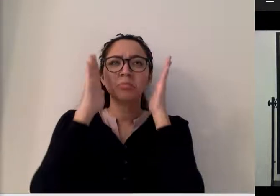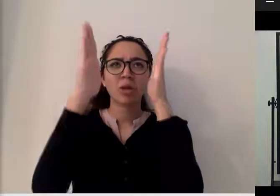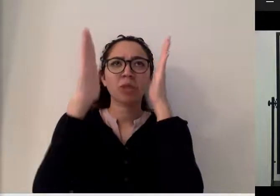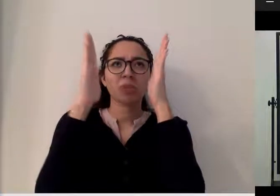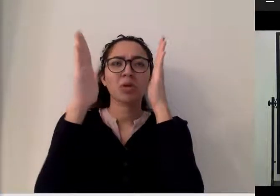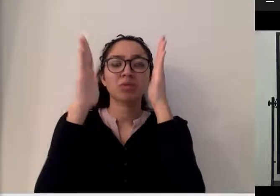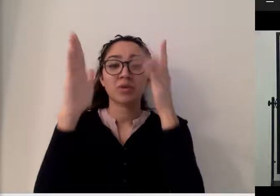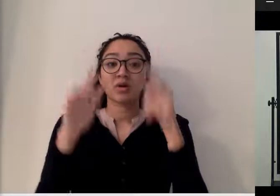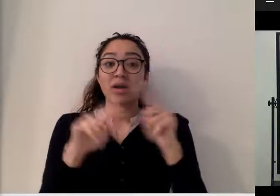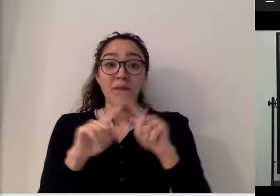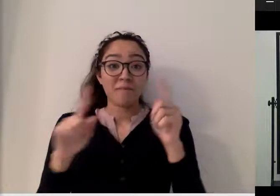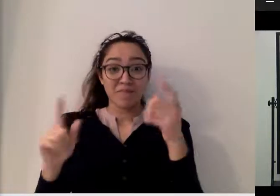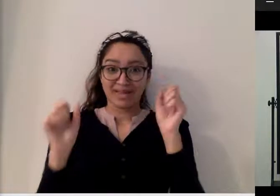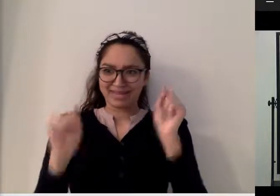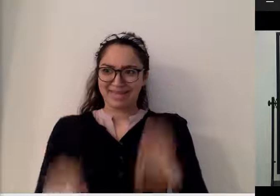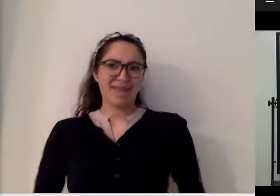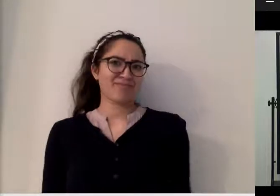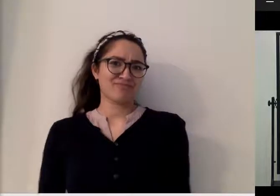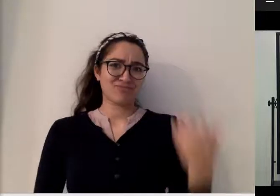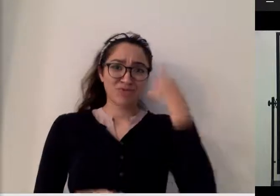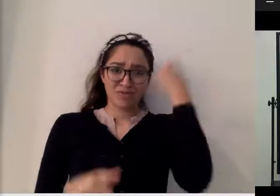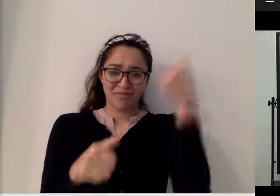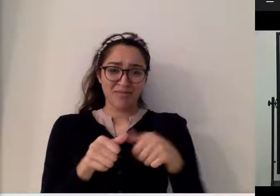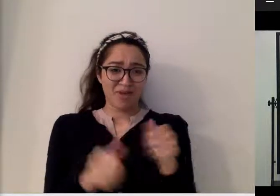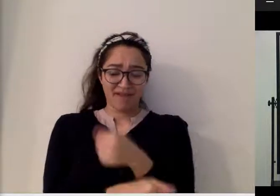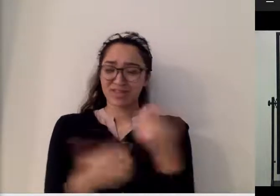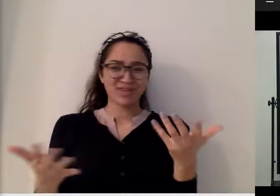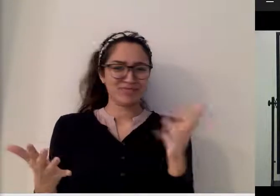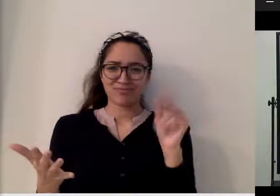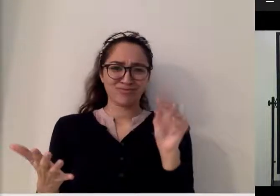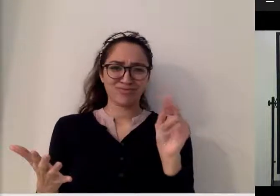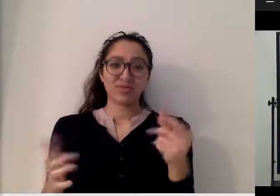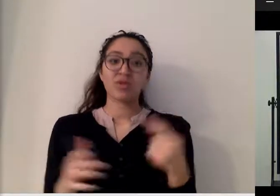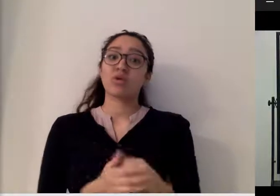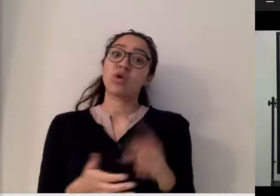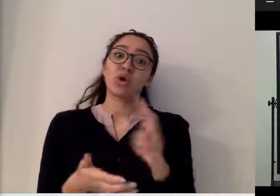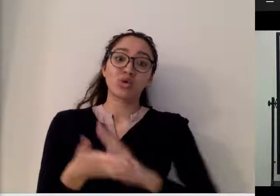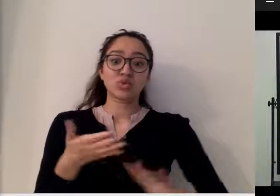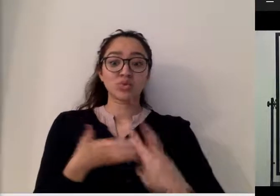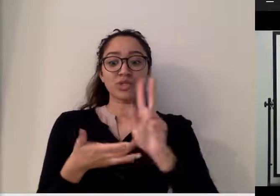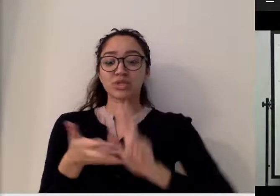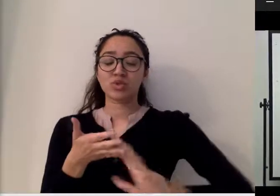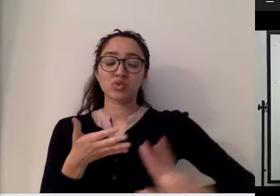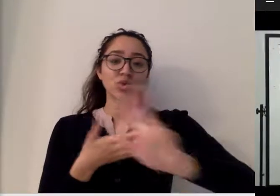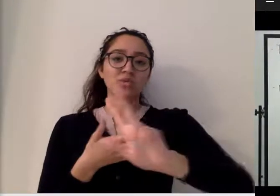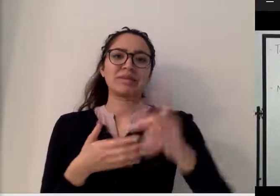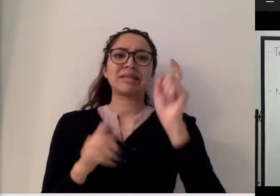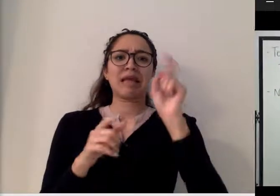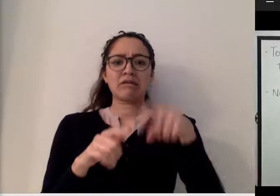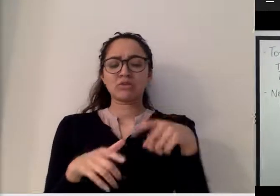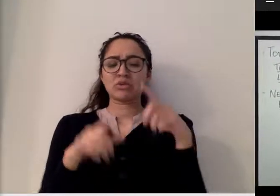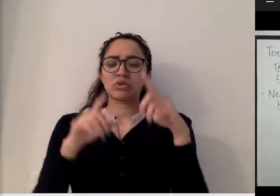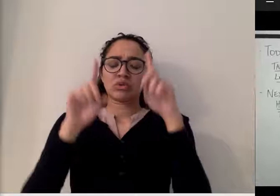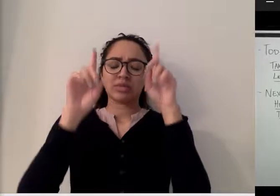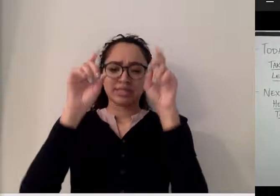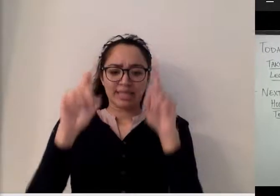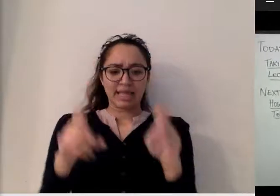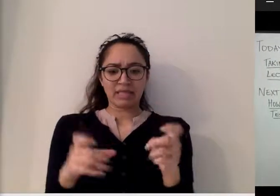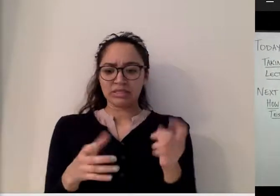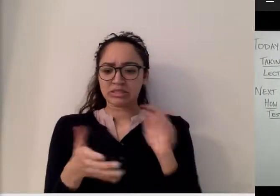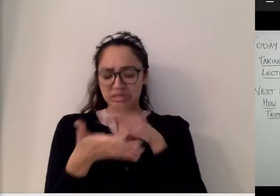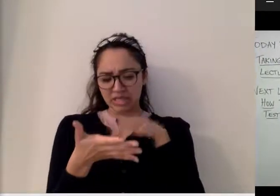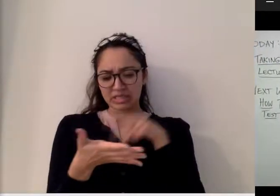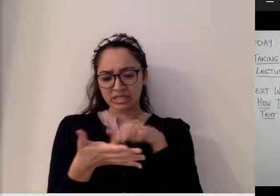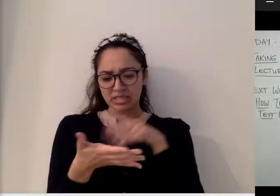or 4 weeks later when you're studying for a test on that material, it's almost impossible to remember what a